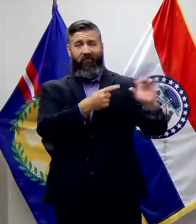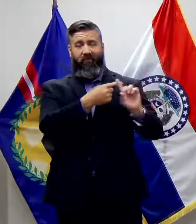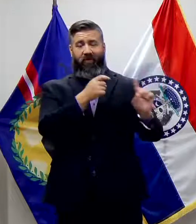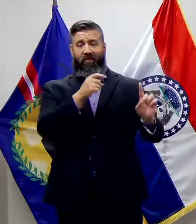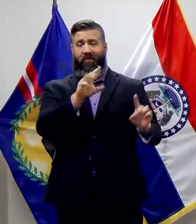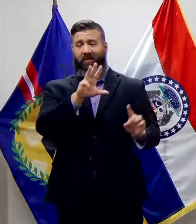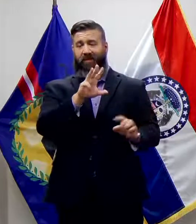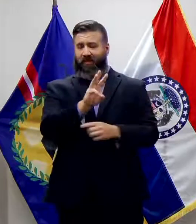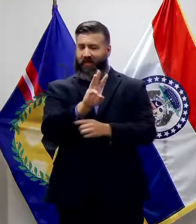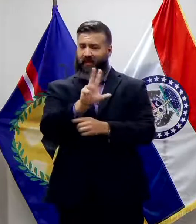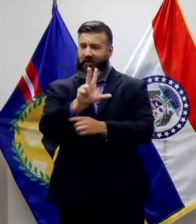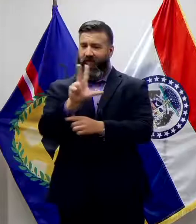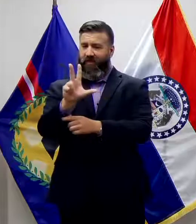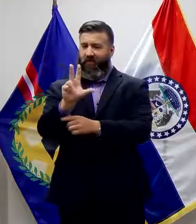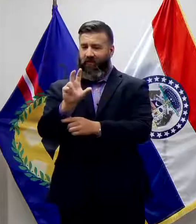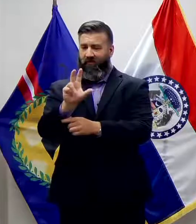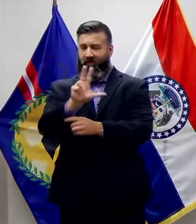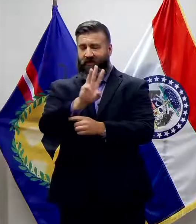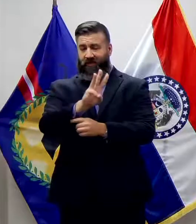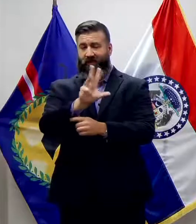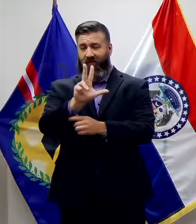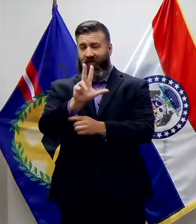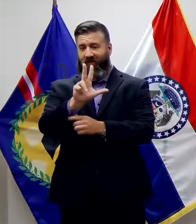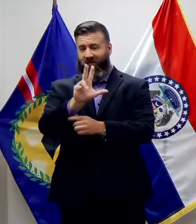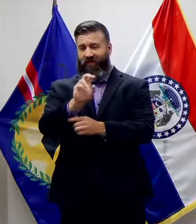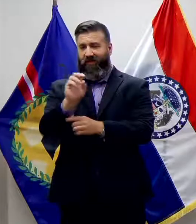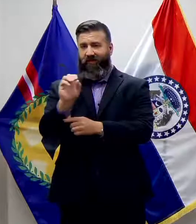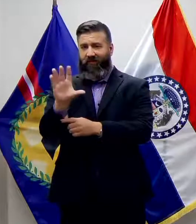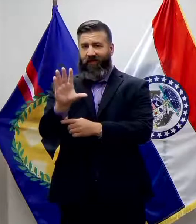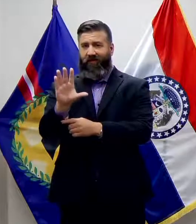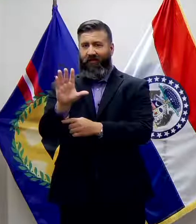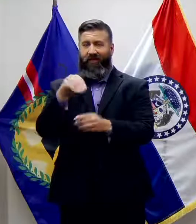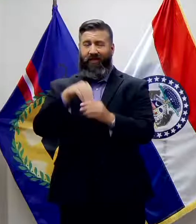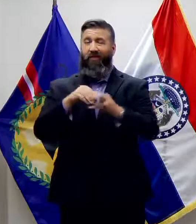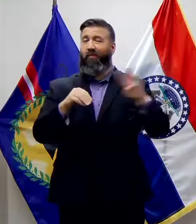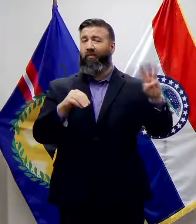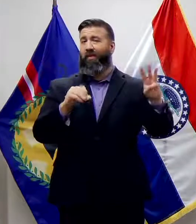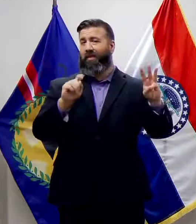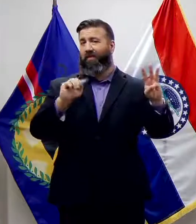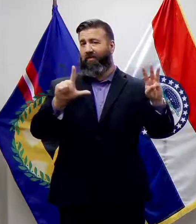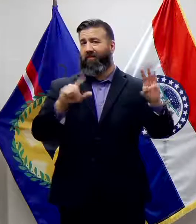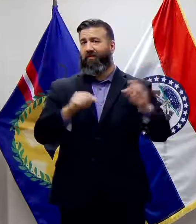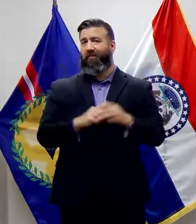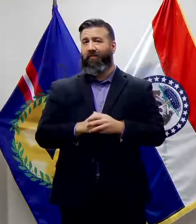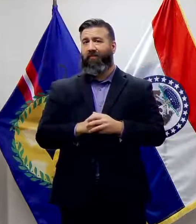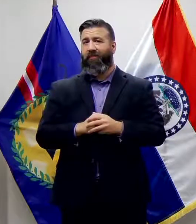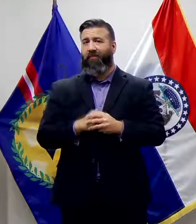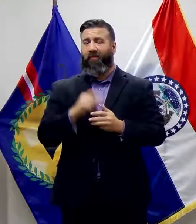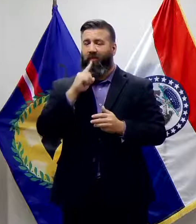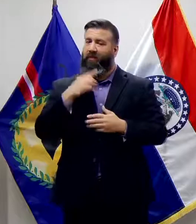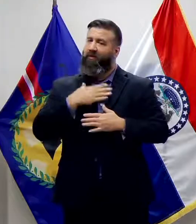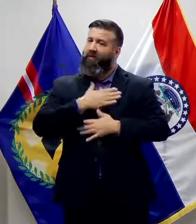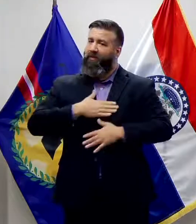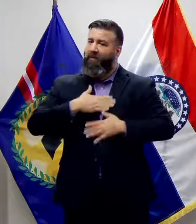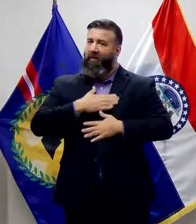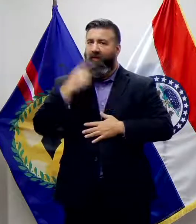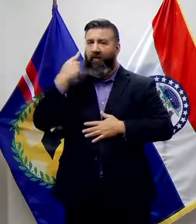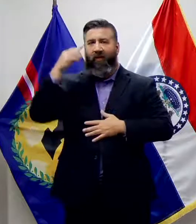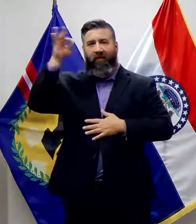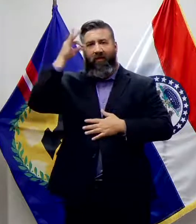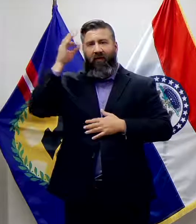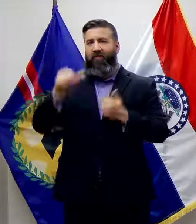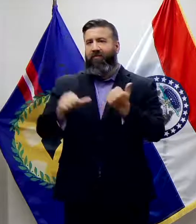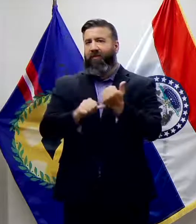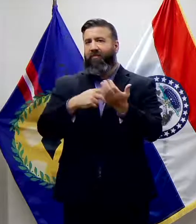the 63005 zip code in West St. Louis County. We are grateful for the federal assistance programs that have